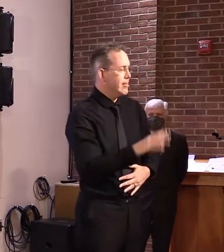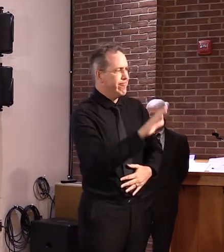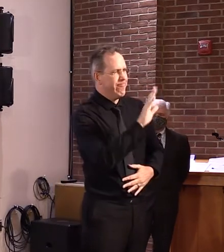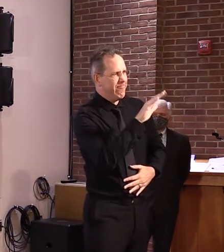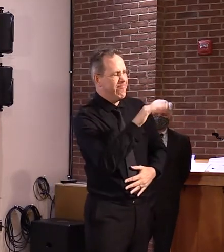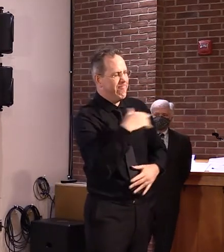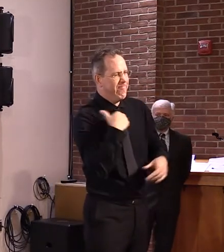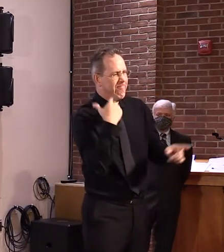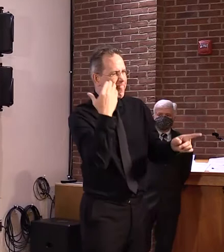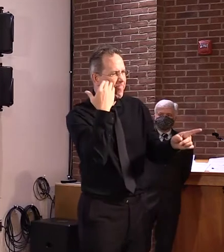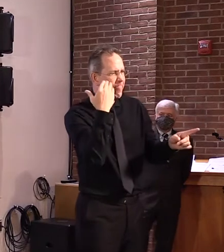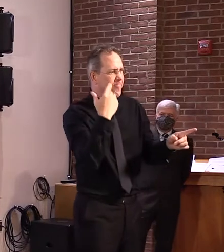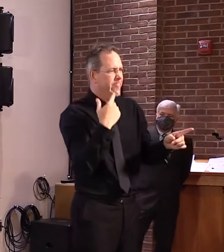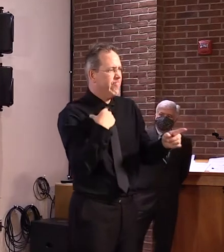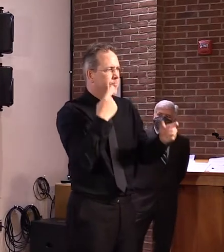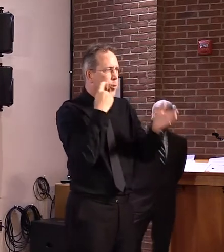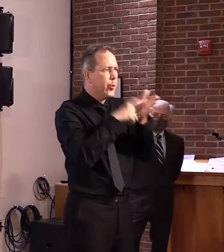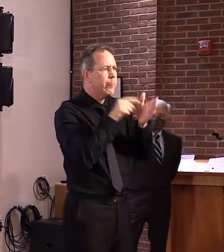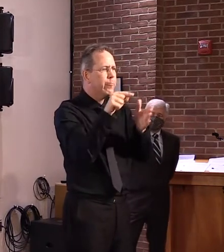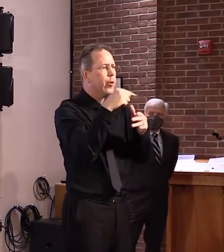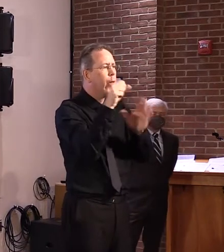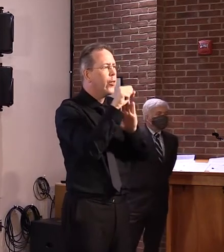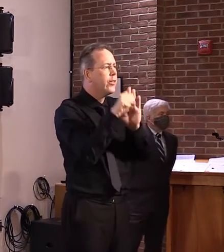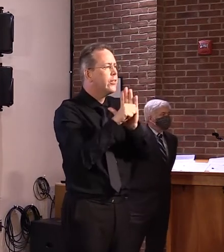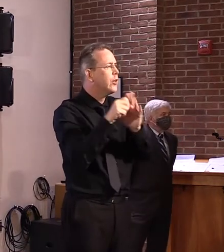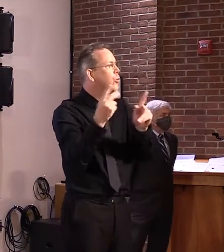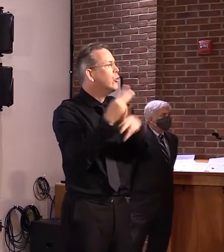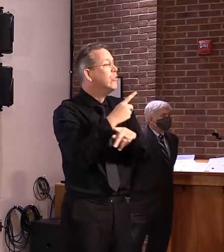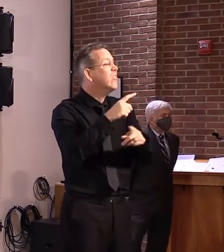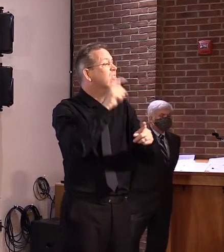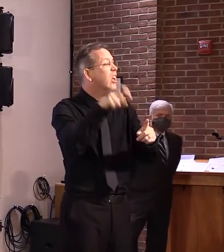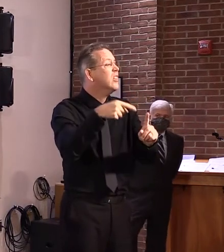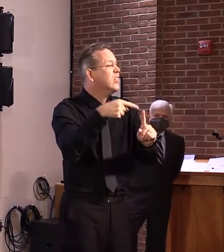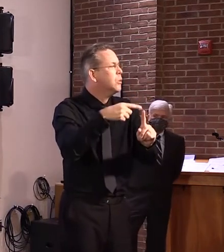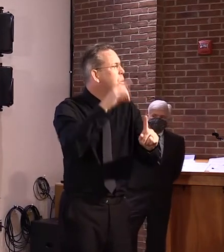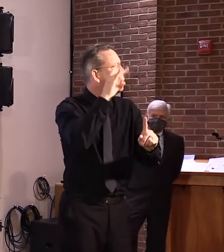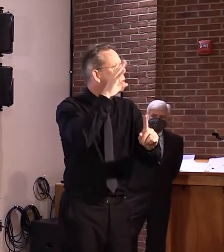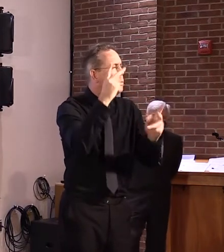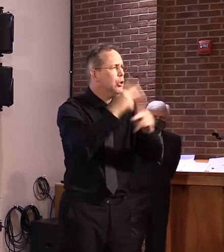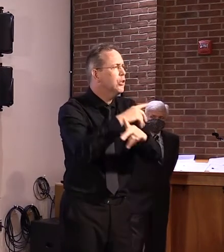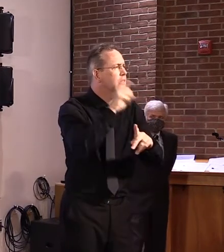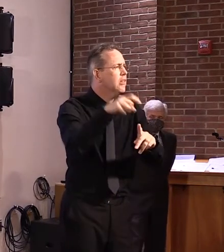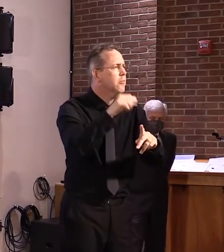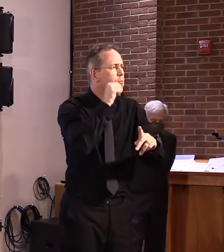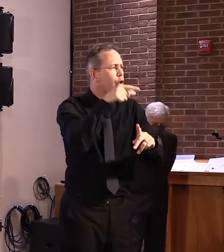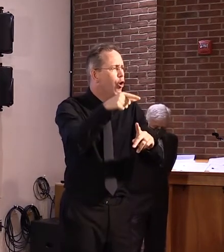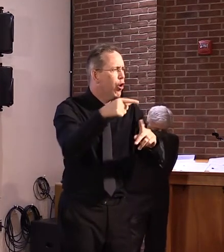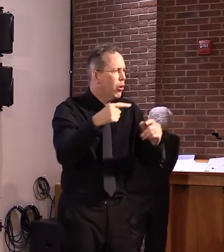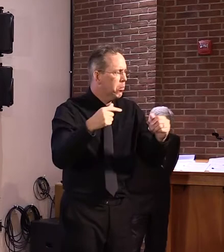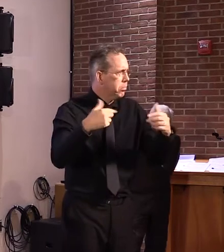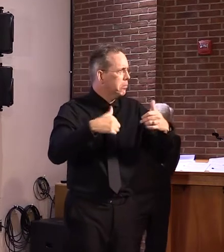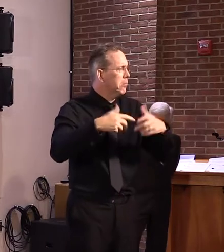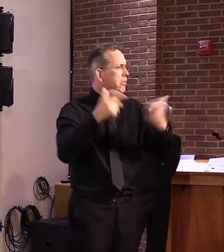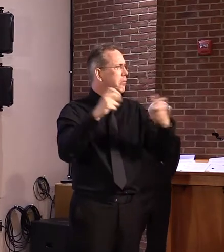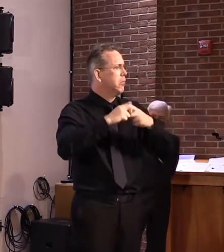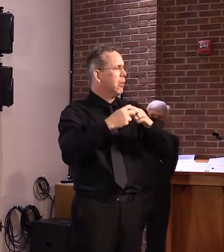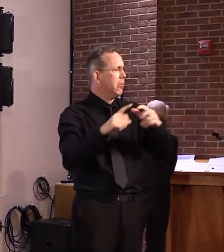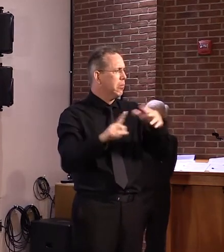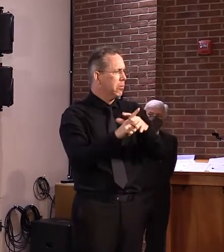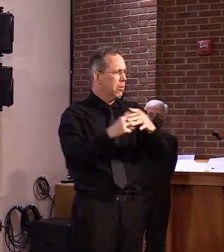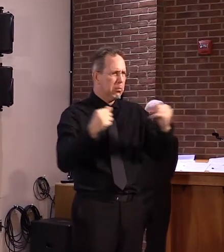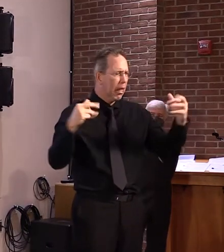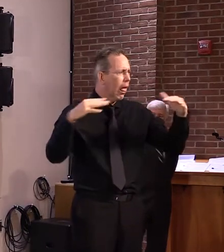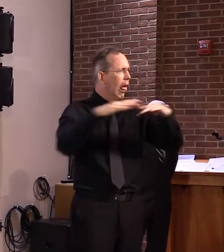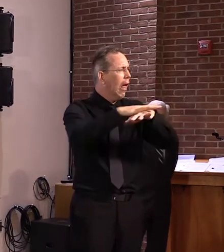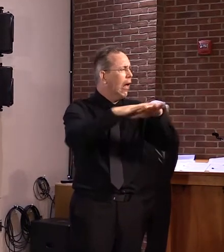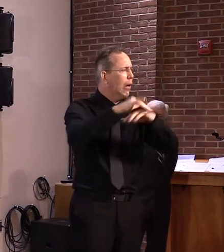Texas in particular, Florida, where this is problematic. So we're very concerned about this, and we'll take whatever action